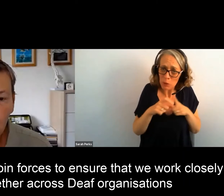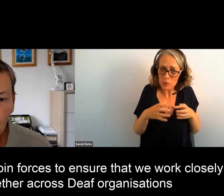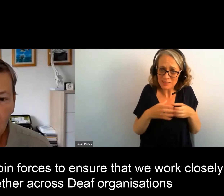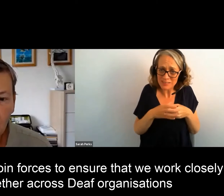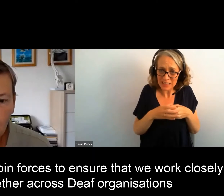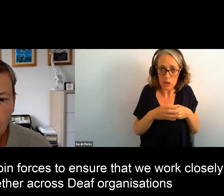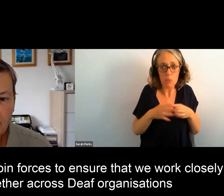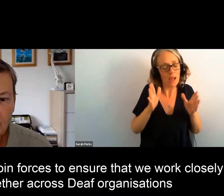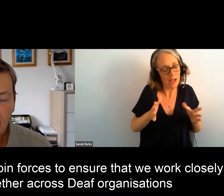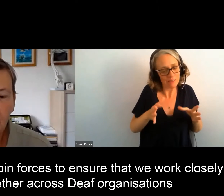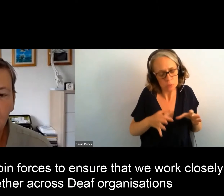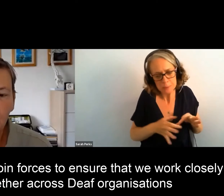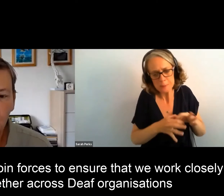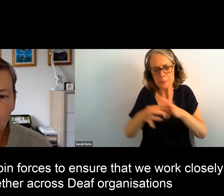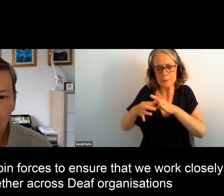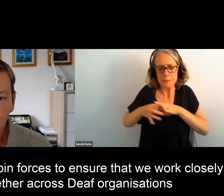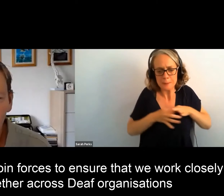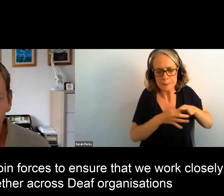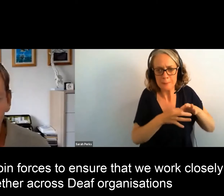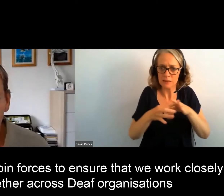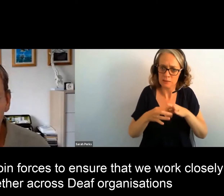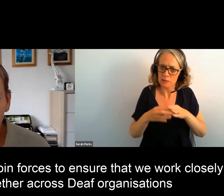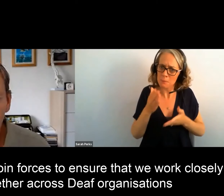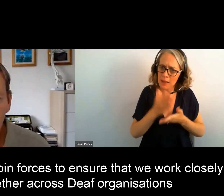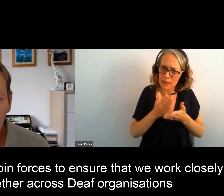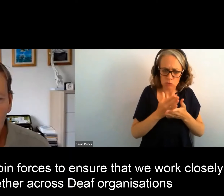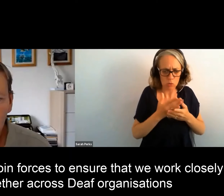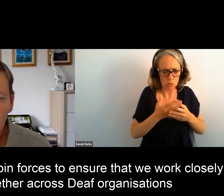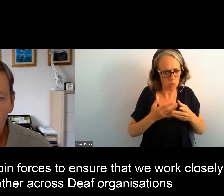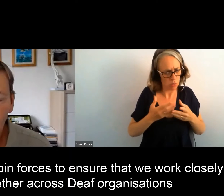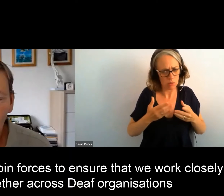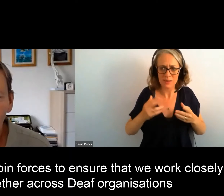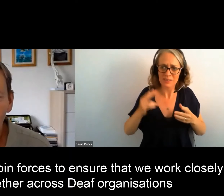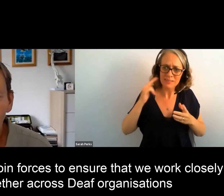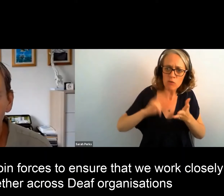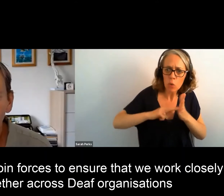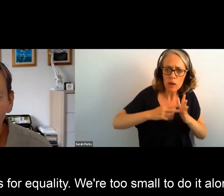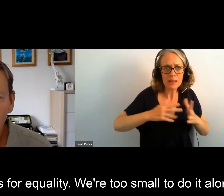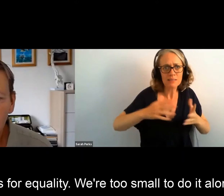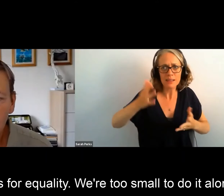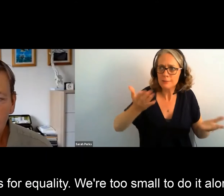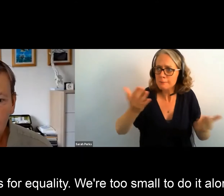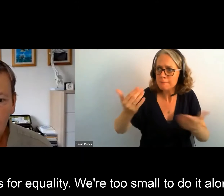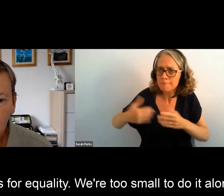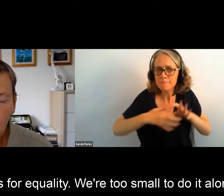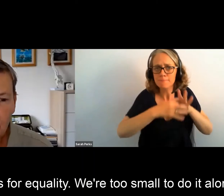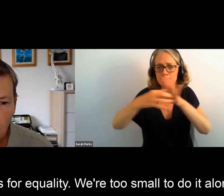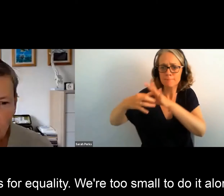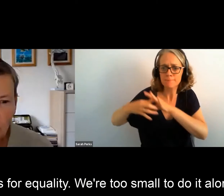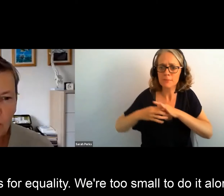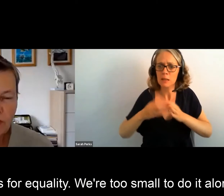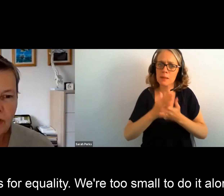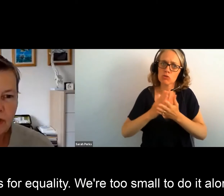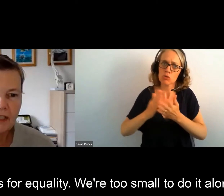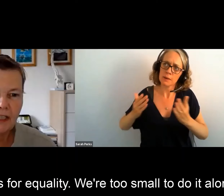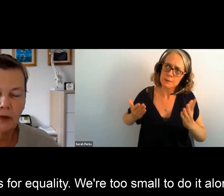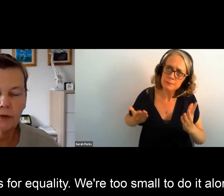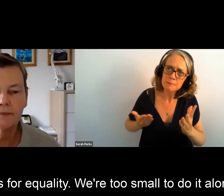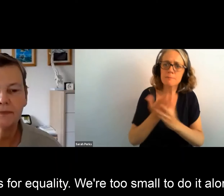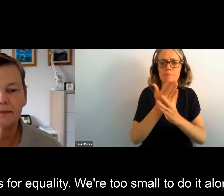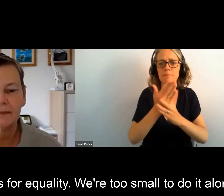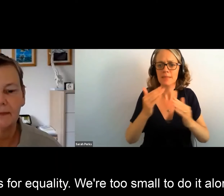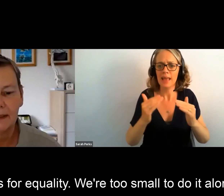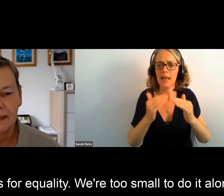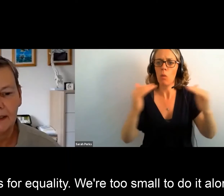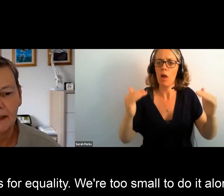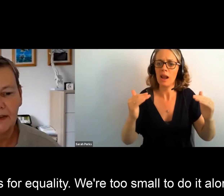join forces to ensure that we work closely together across deaf organisations to make our bids for equality. We're too